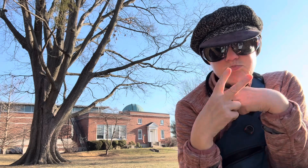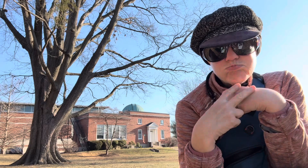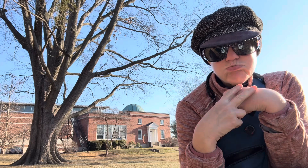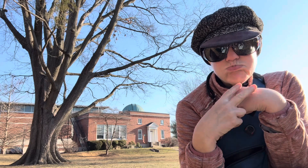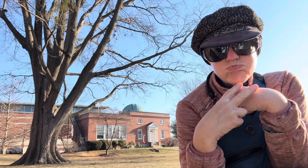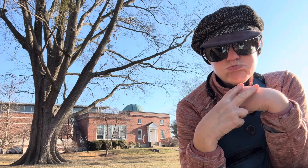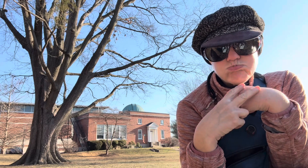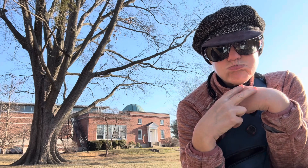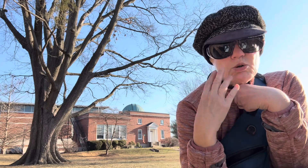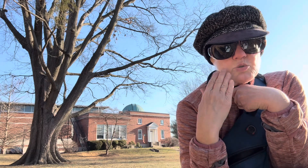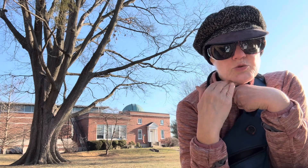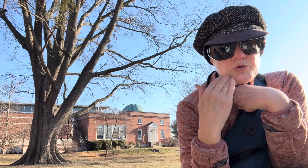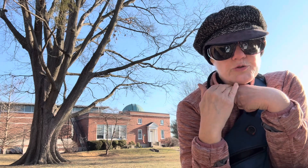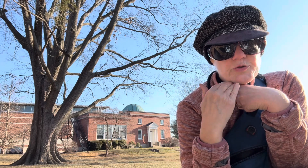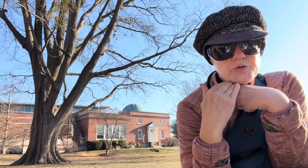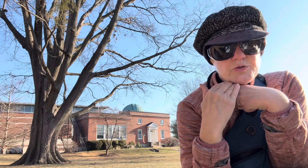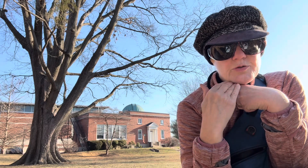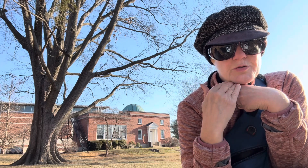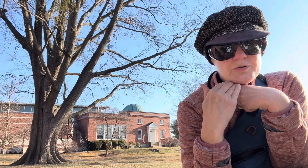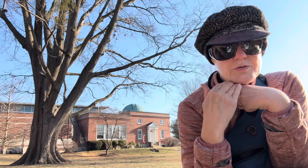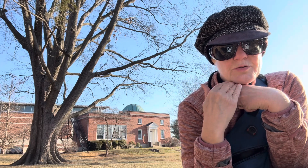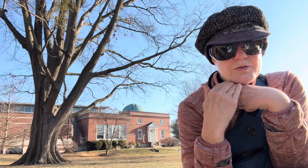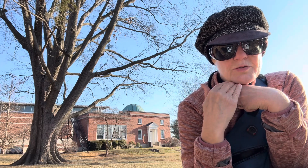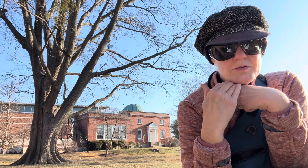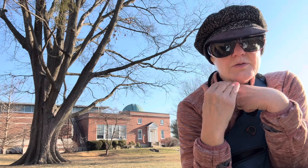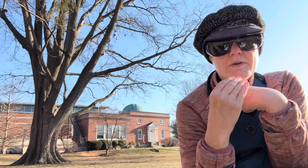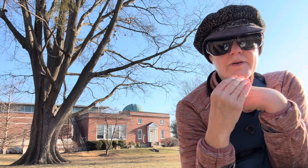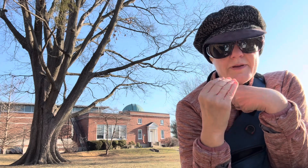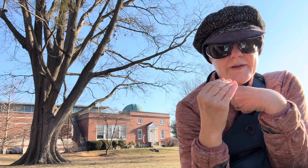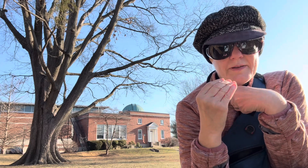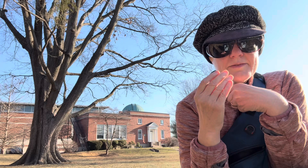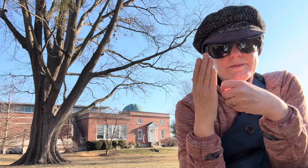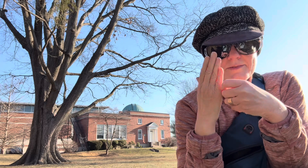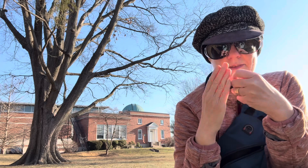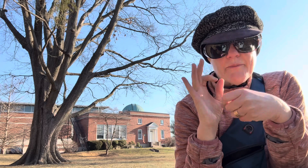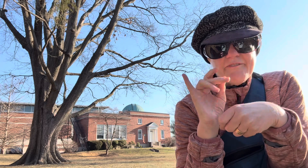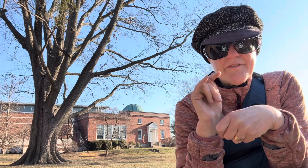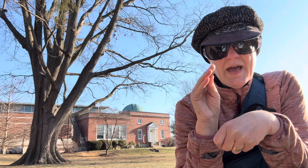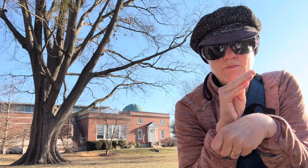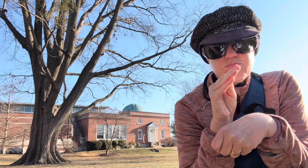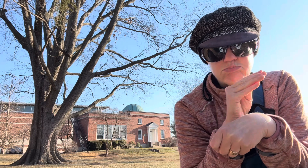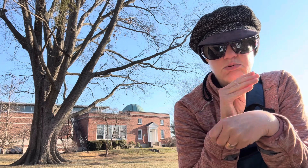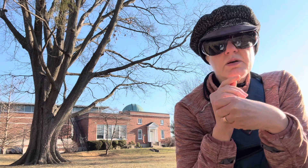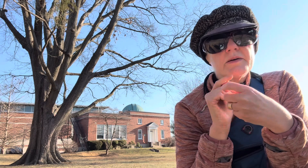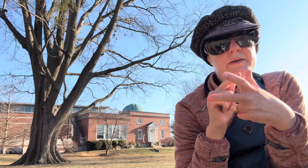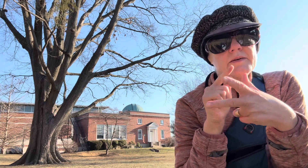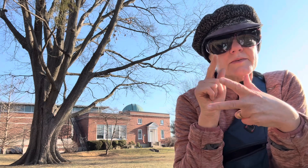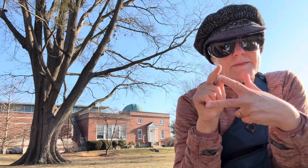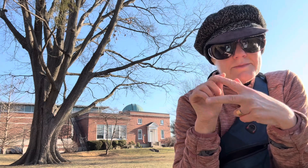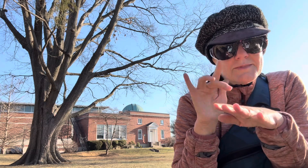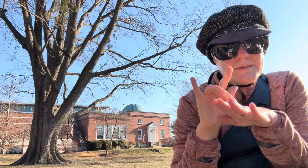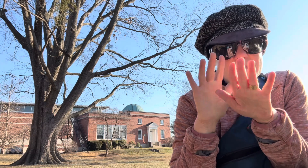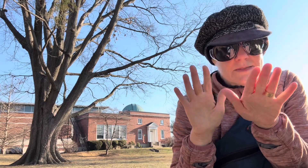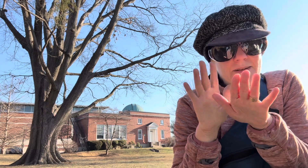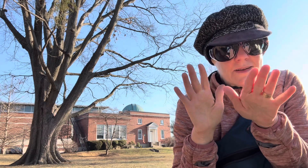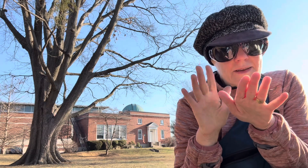extra carbs, his liver stored those carbs as sugar and probably put some of the fat cells